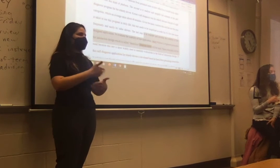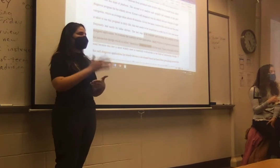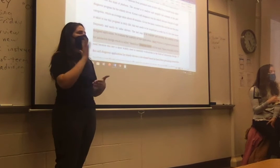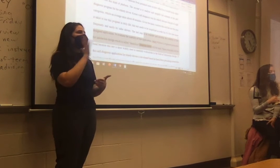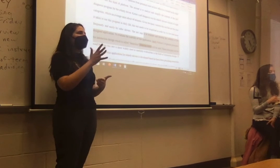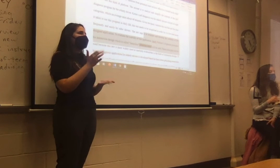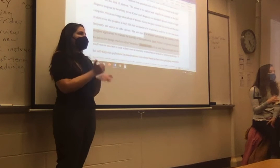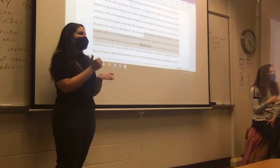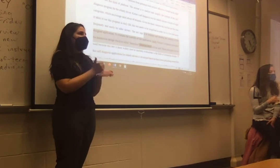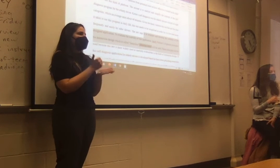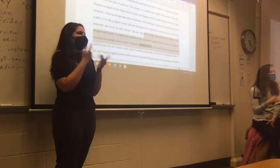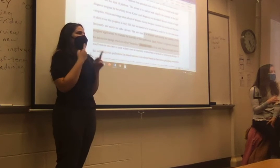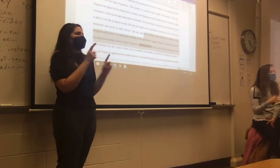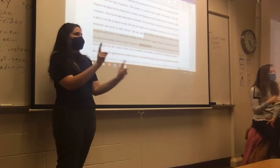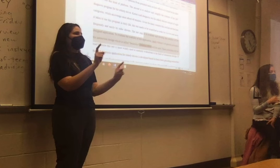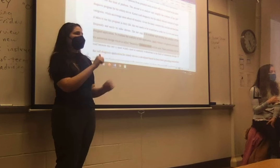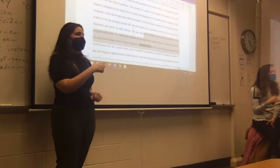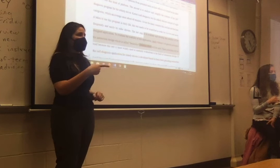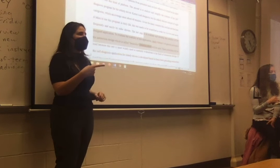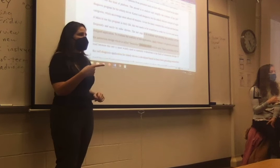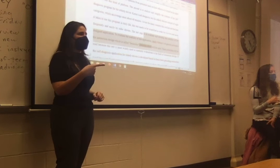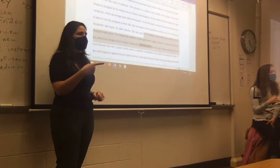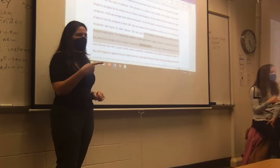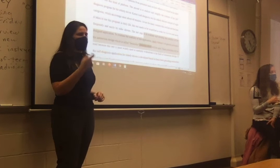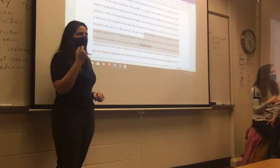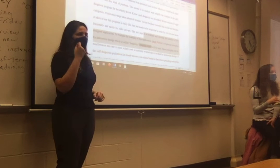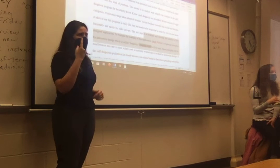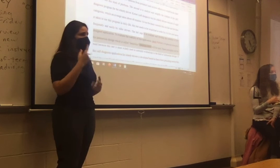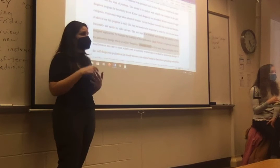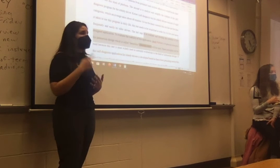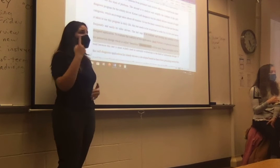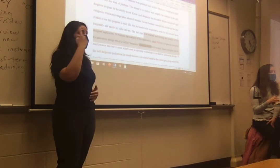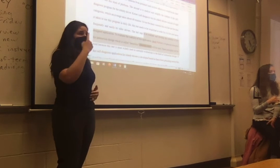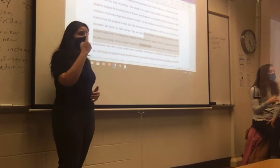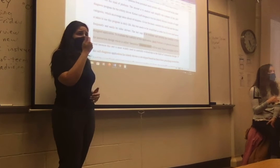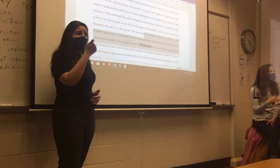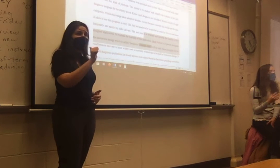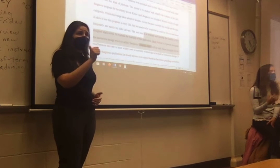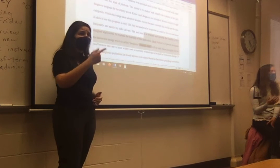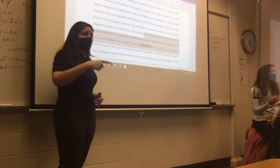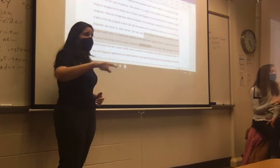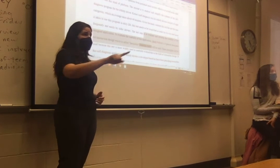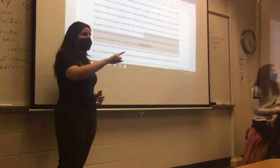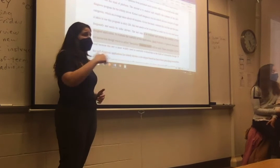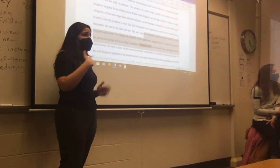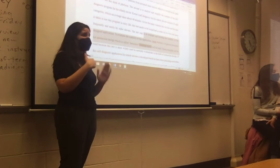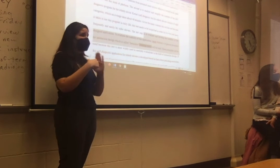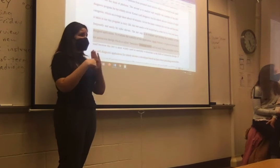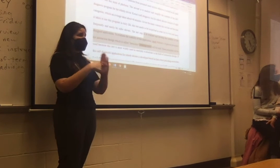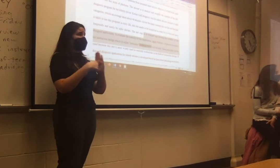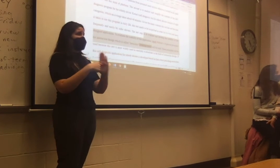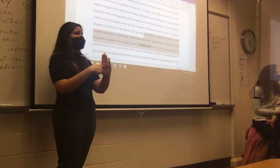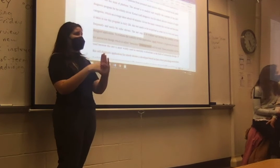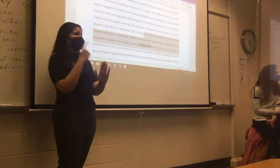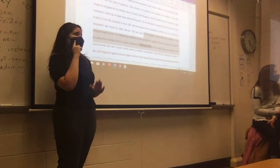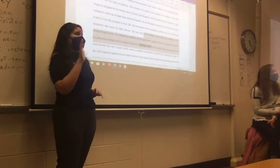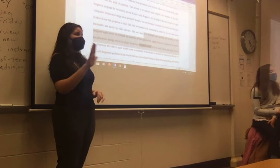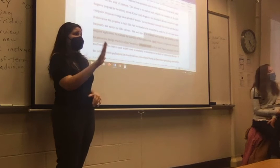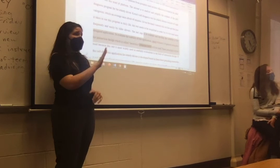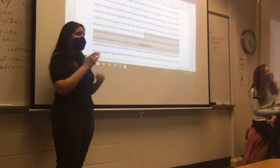Does anyone maybe have an example of what kind of method you might use for your